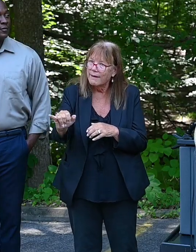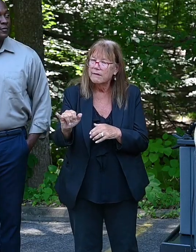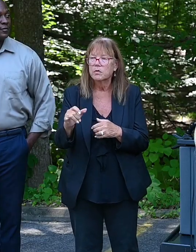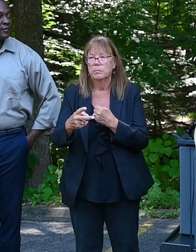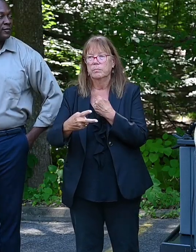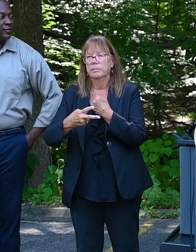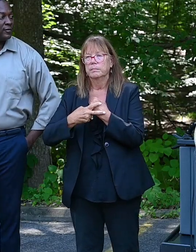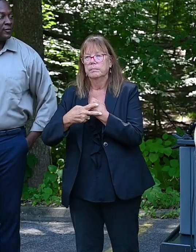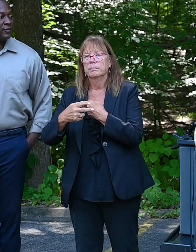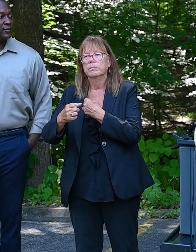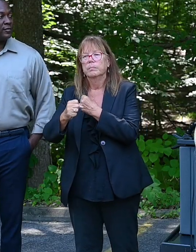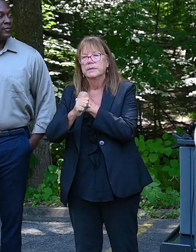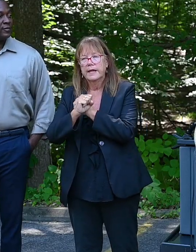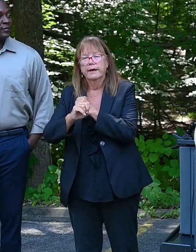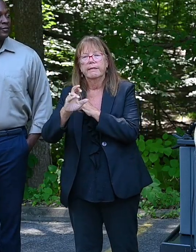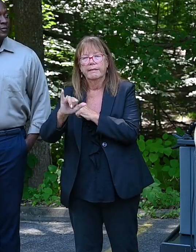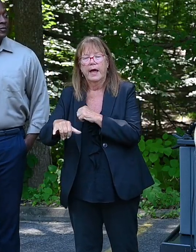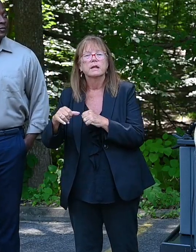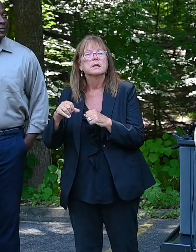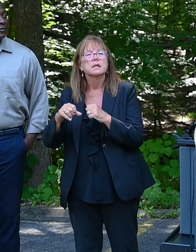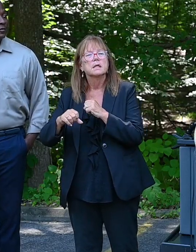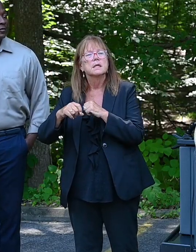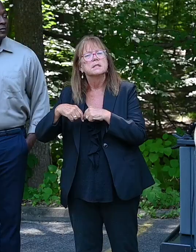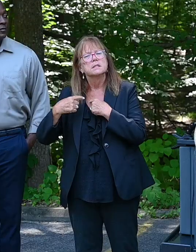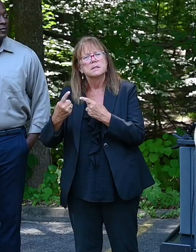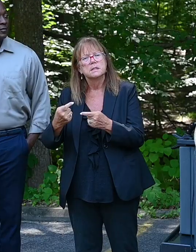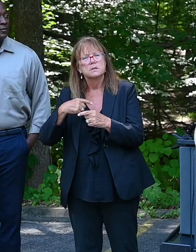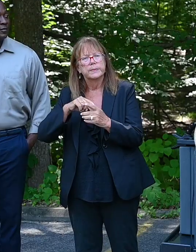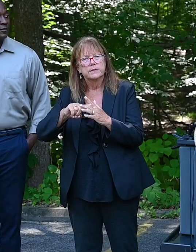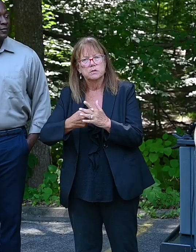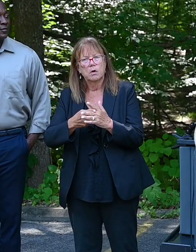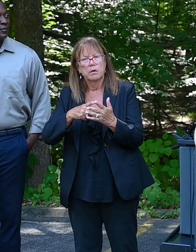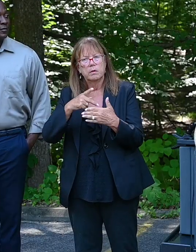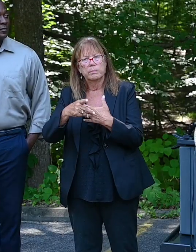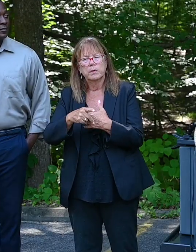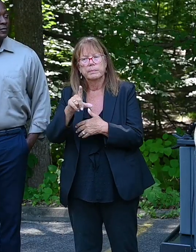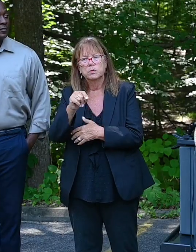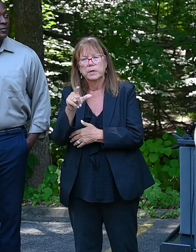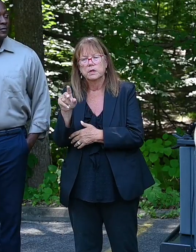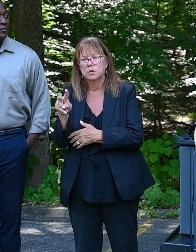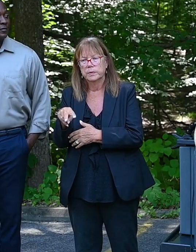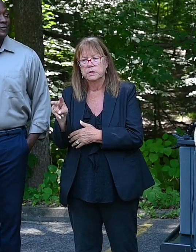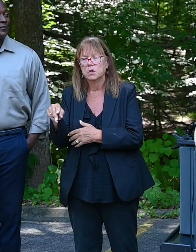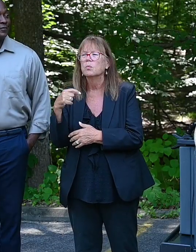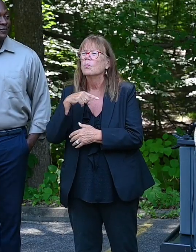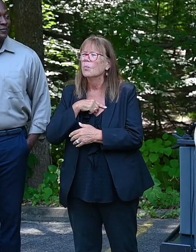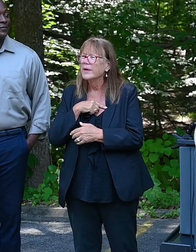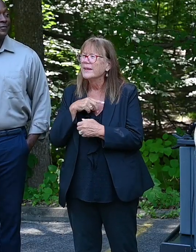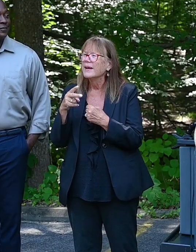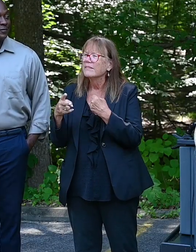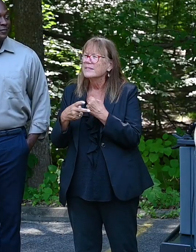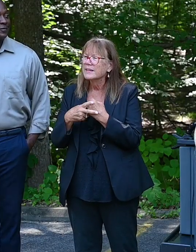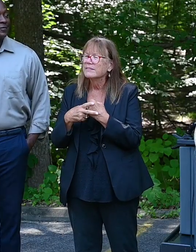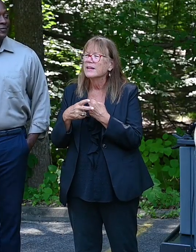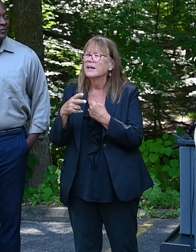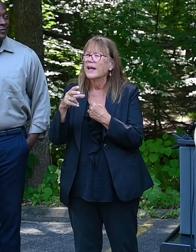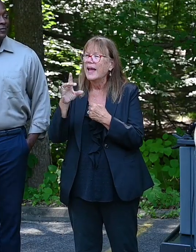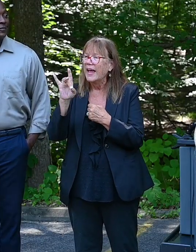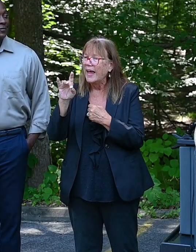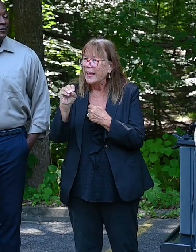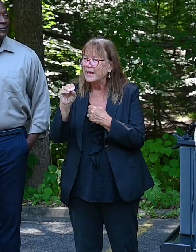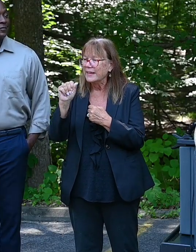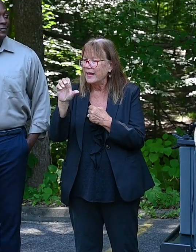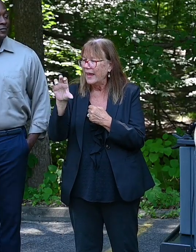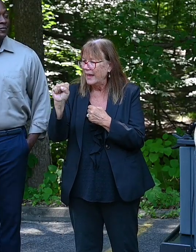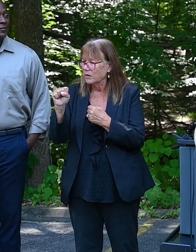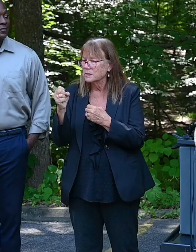launching the purchased conservation easement program in 2022, we've now preserved 80 acres of land through partnerships like